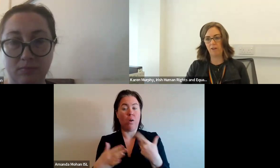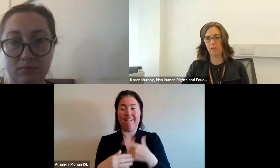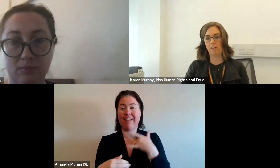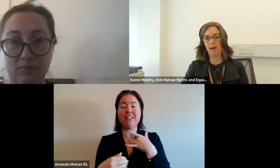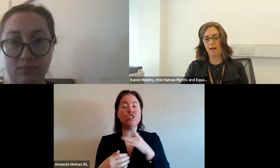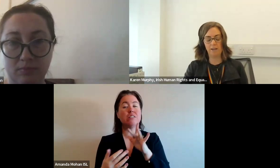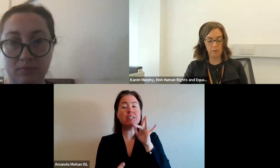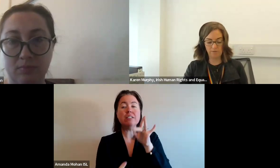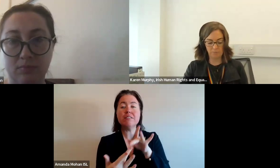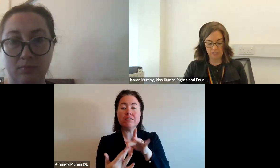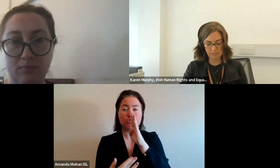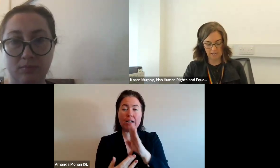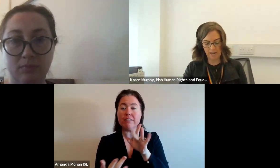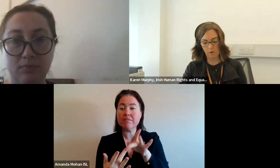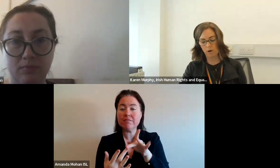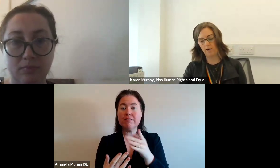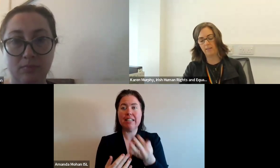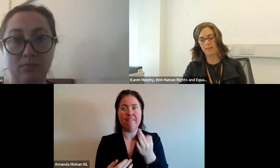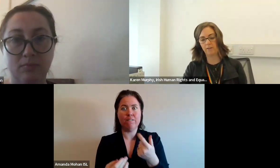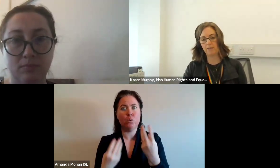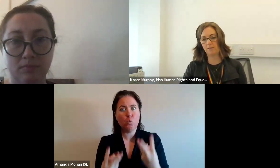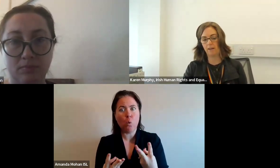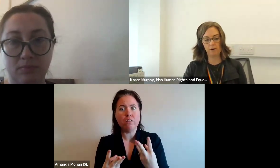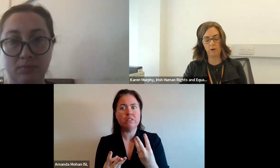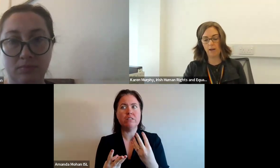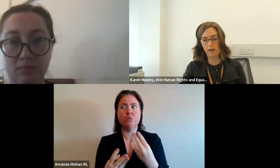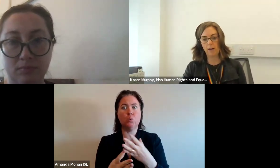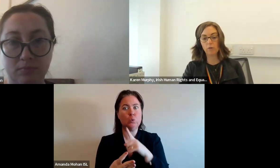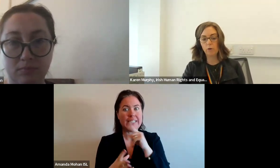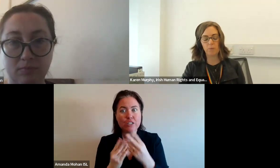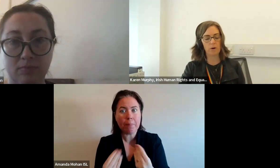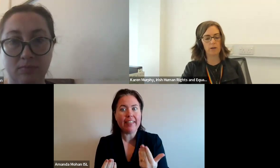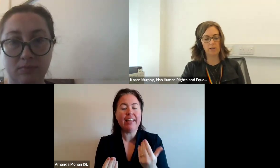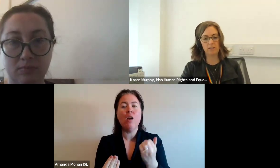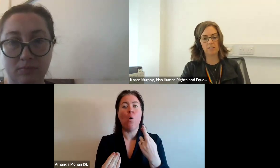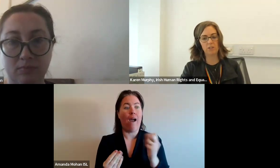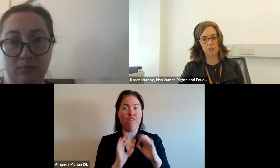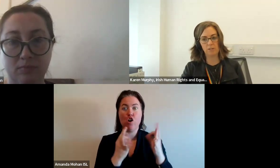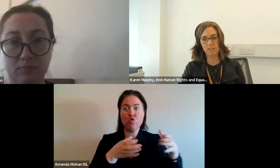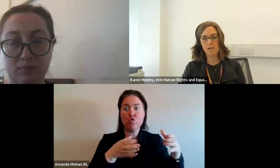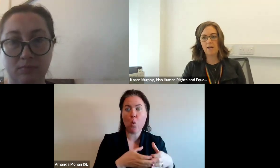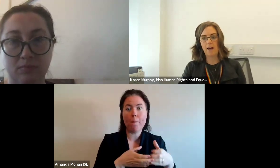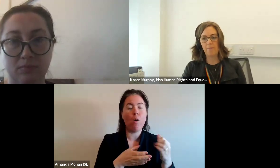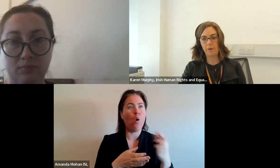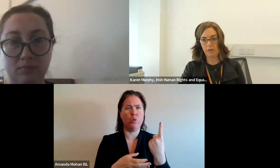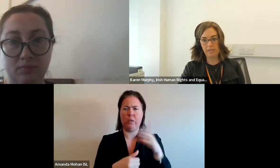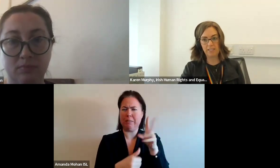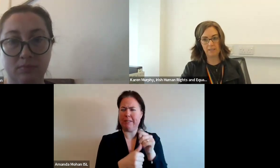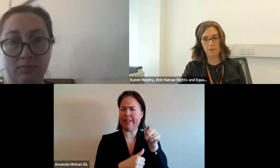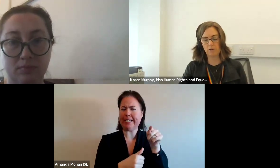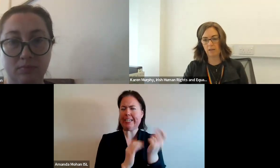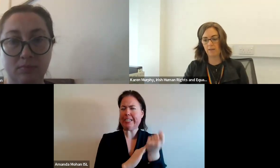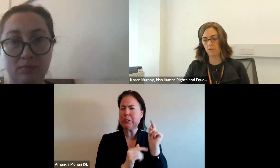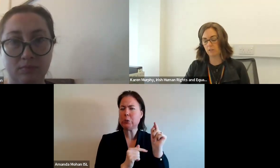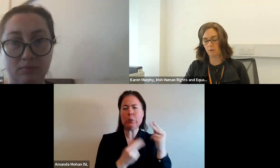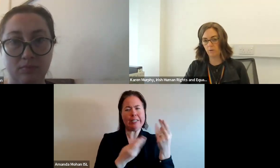if you feel you have something to say, or that there is a group or there is an issue that that we need to